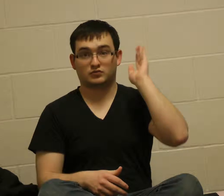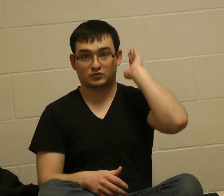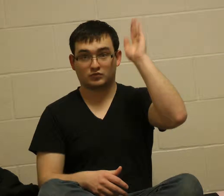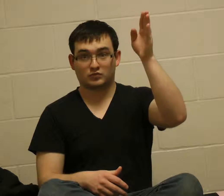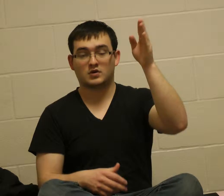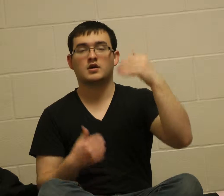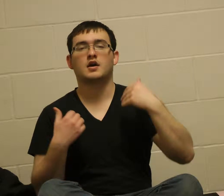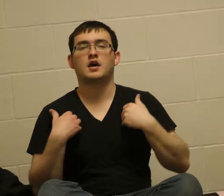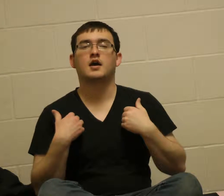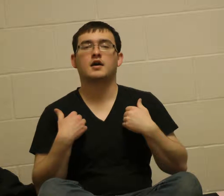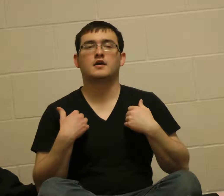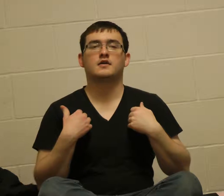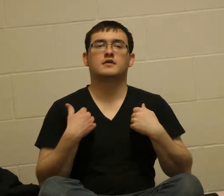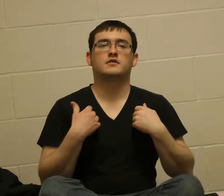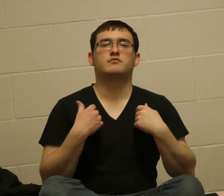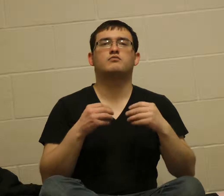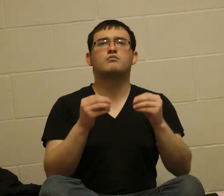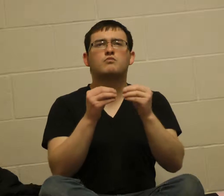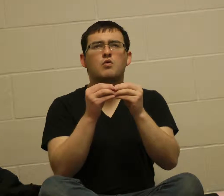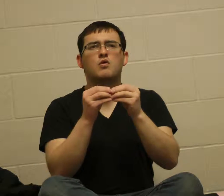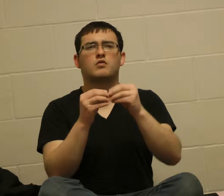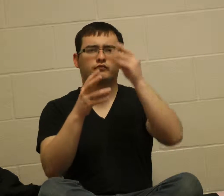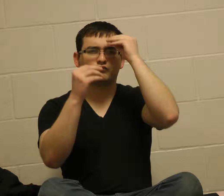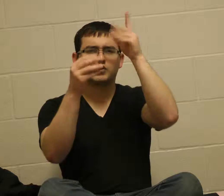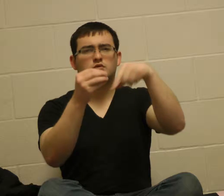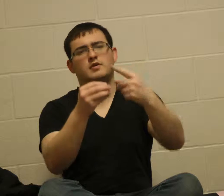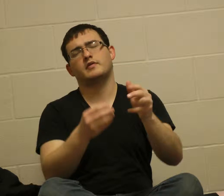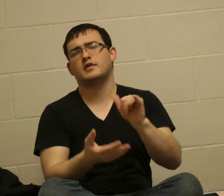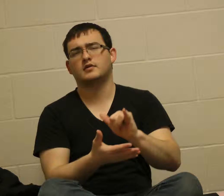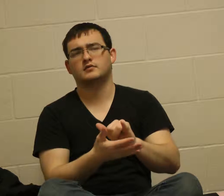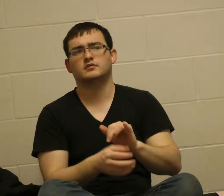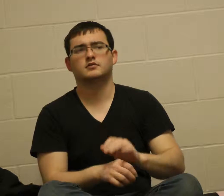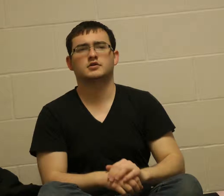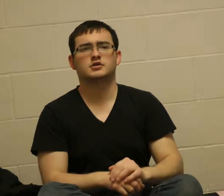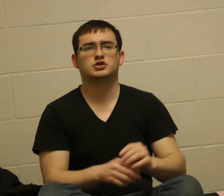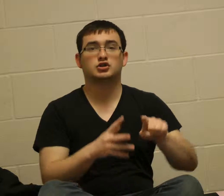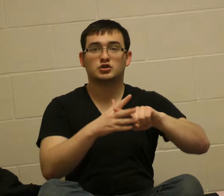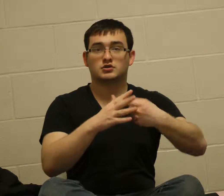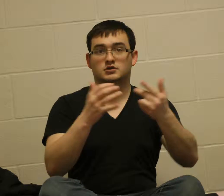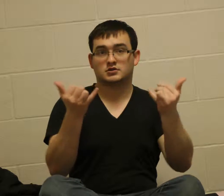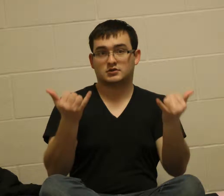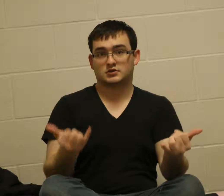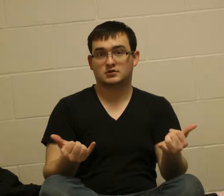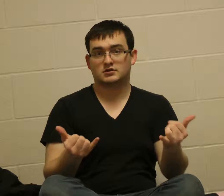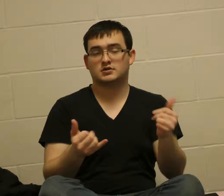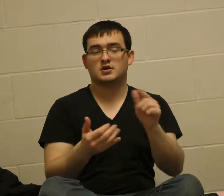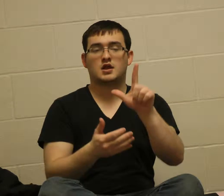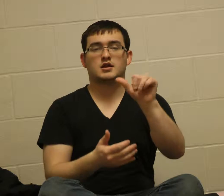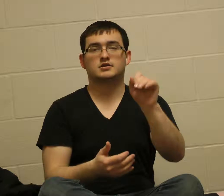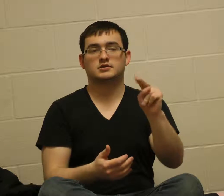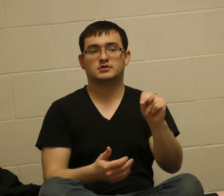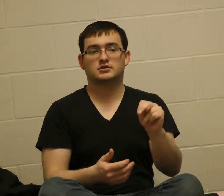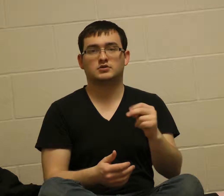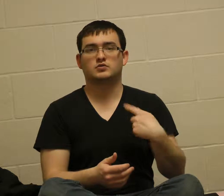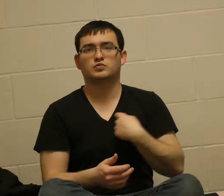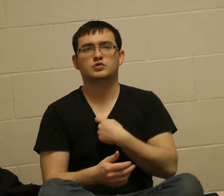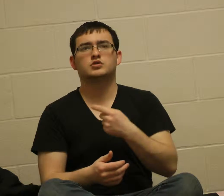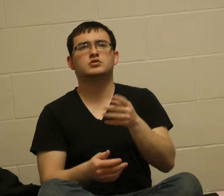to begin this lesson, we want to talk about some of the feelings that people have about